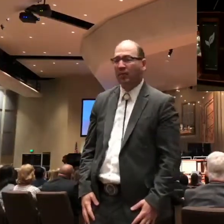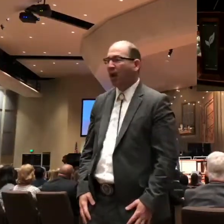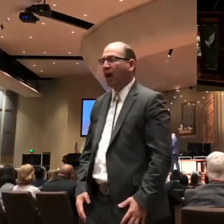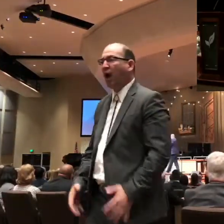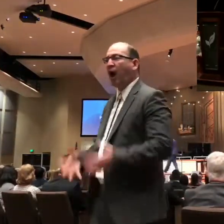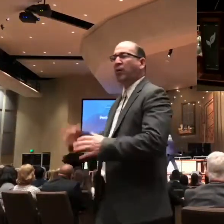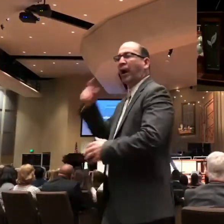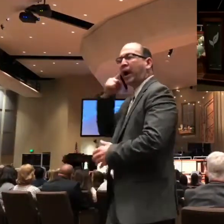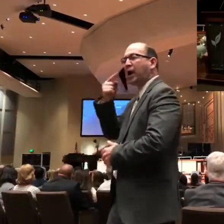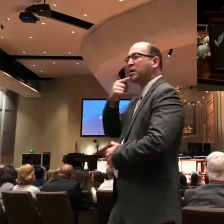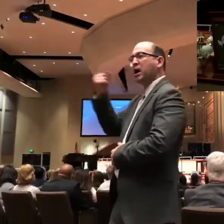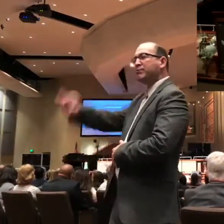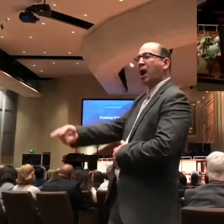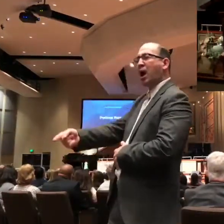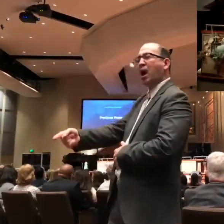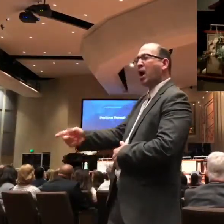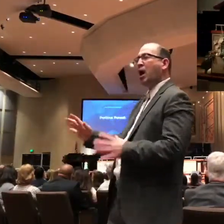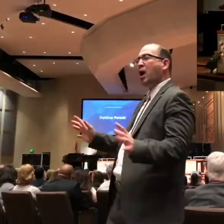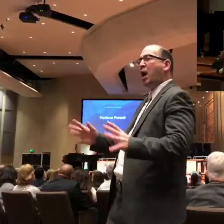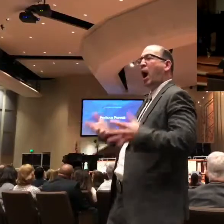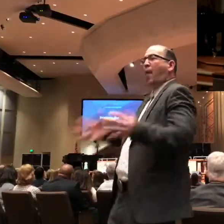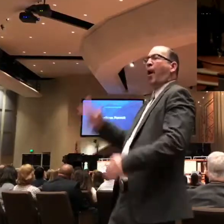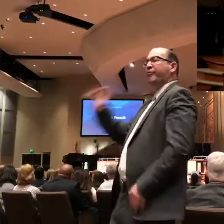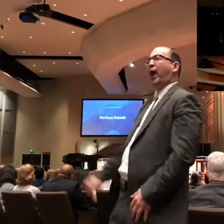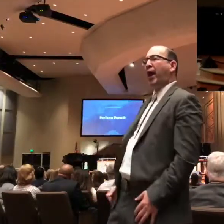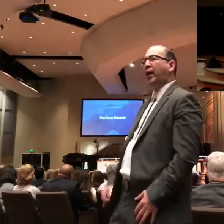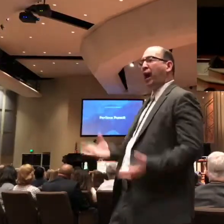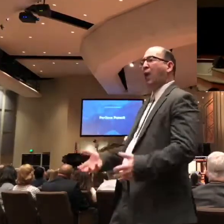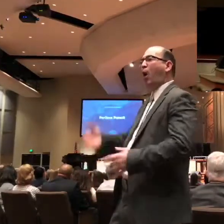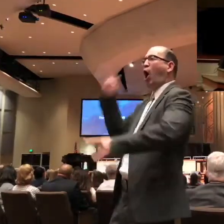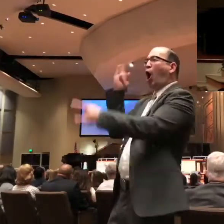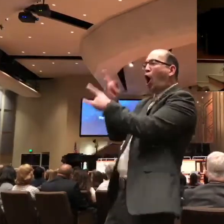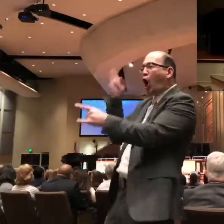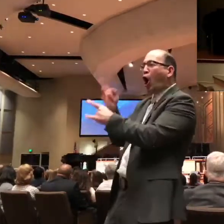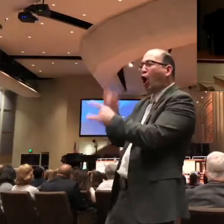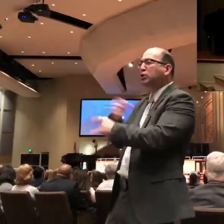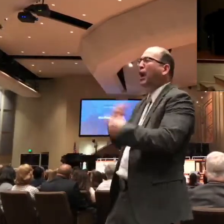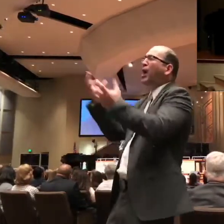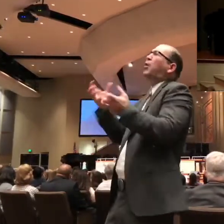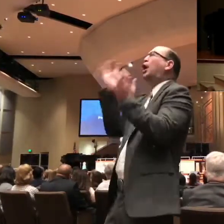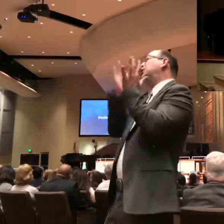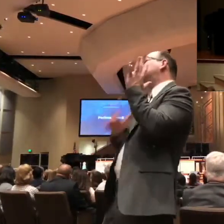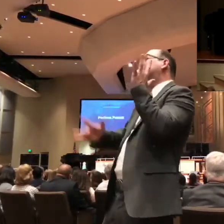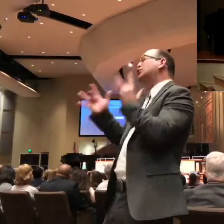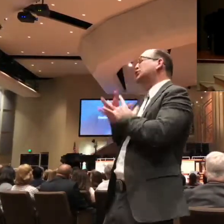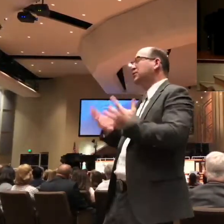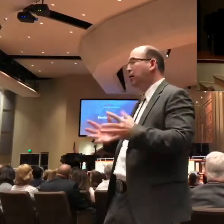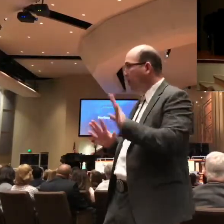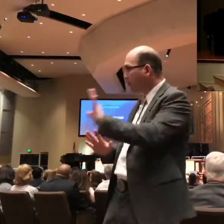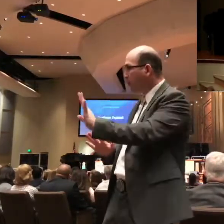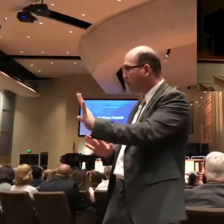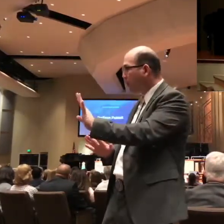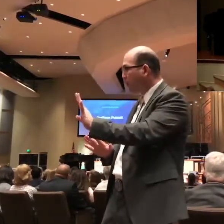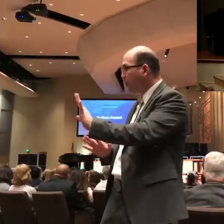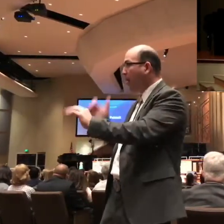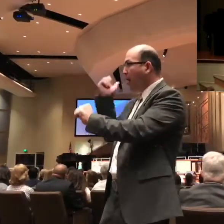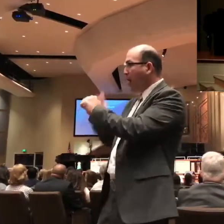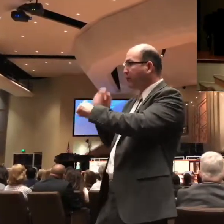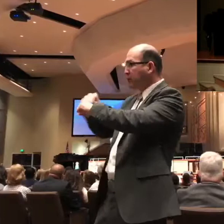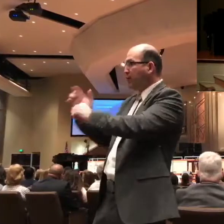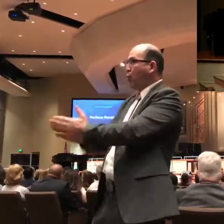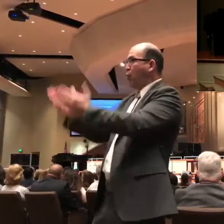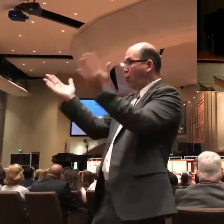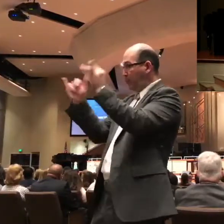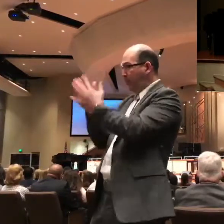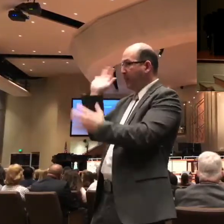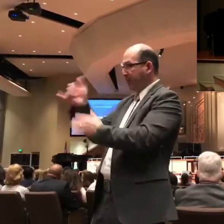the commandments. Don't tell me how to live. Don't tell me I can't drink alcohol. Just give me Jesus. Wait a minute. You're going to get Jesus every time the Bible's open.